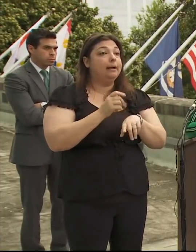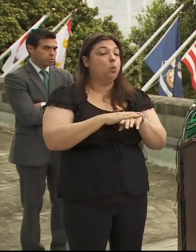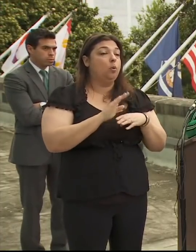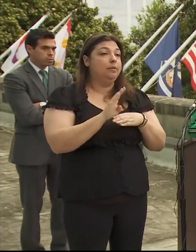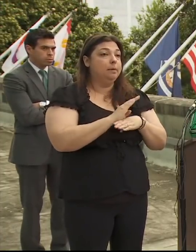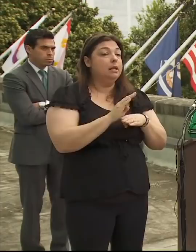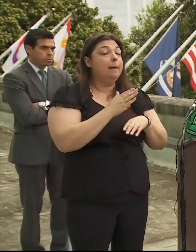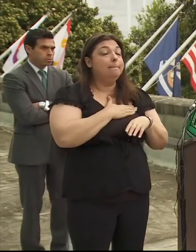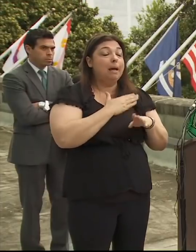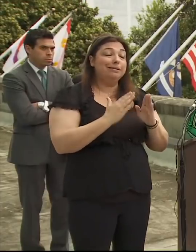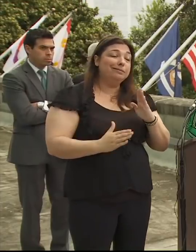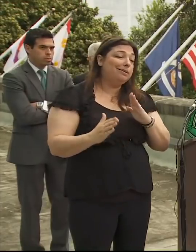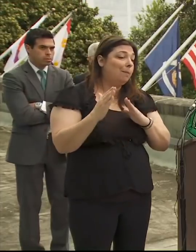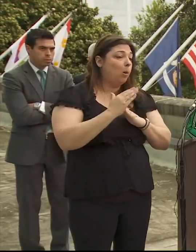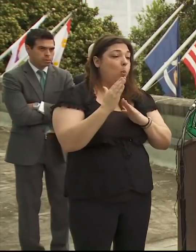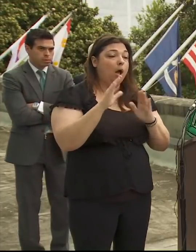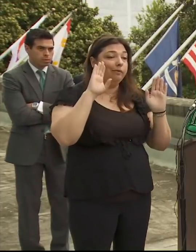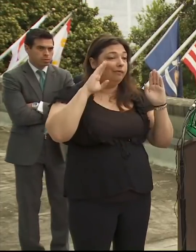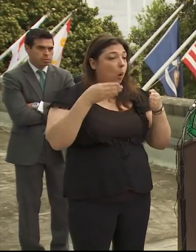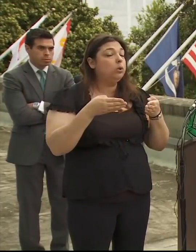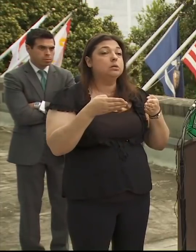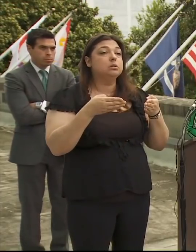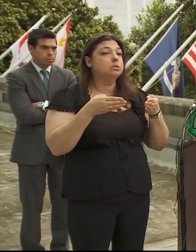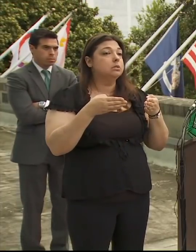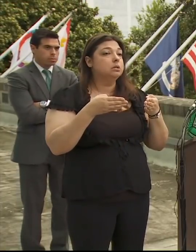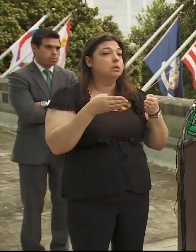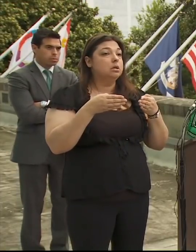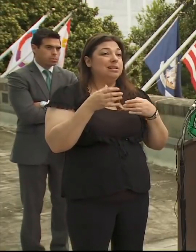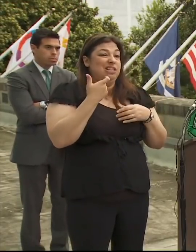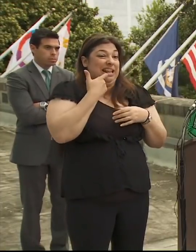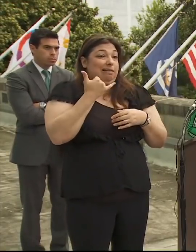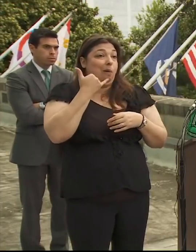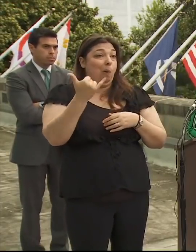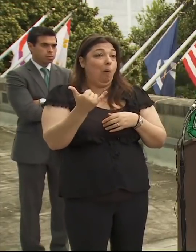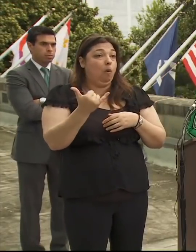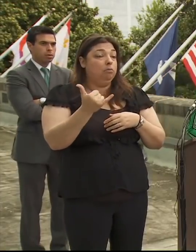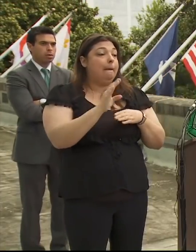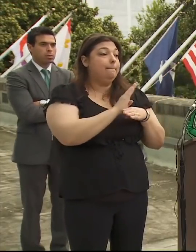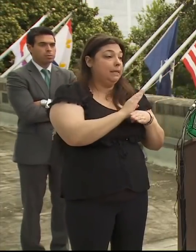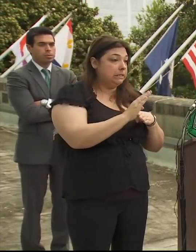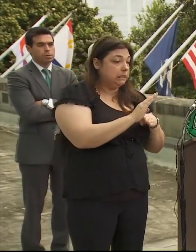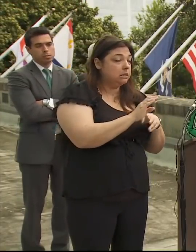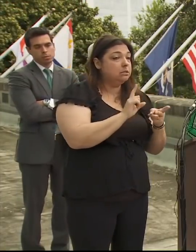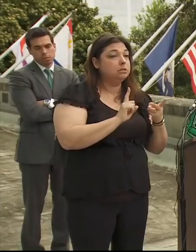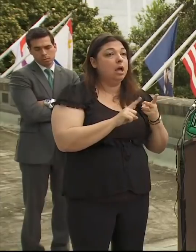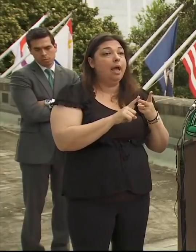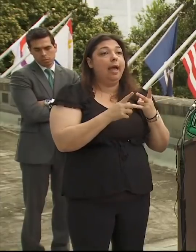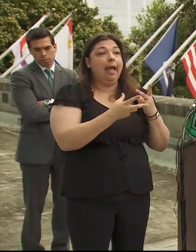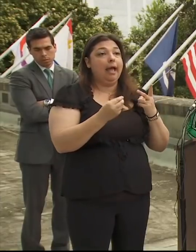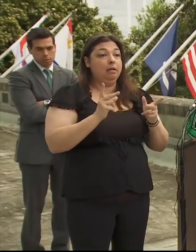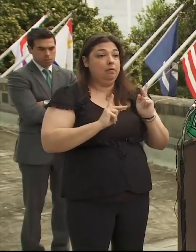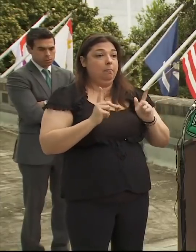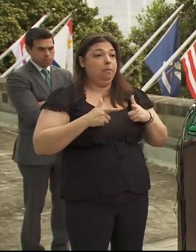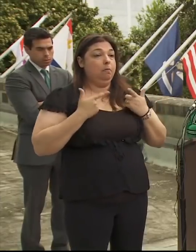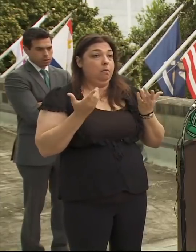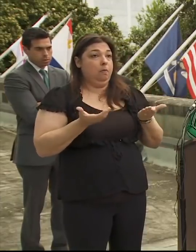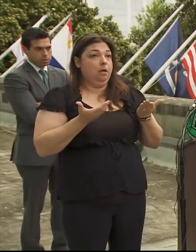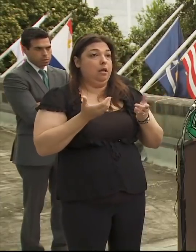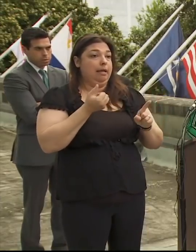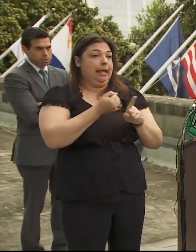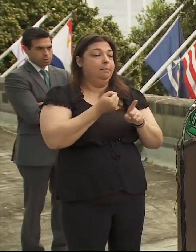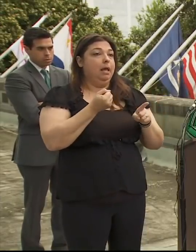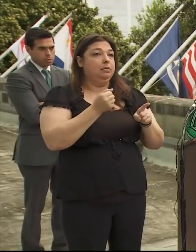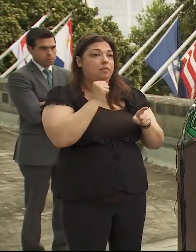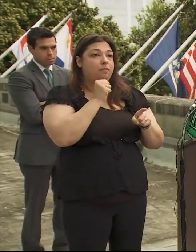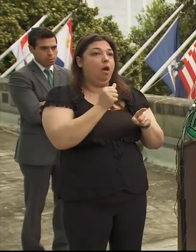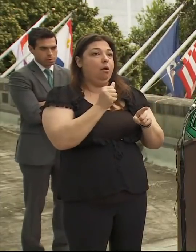businesses. My number one focus there on that call was the businesses and, of course, the residents impacted by the lack of